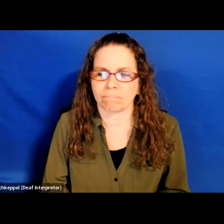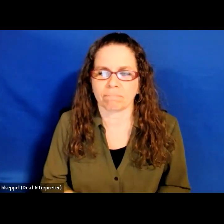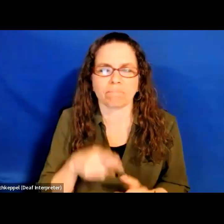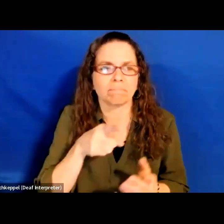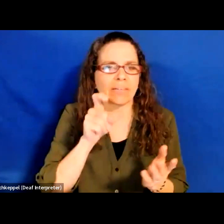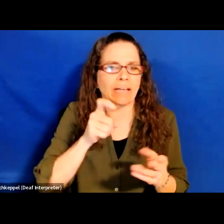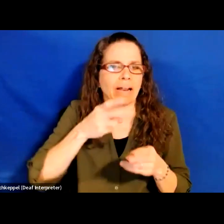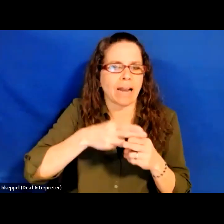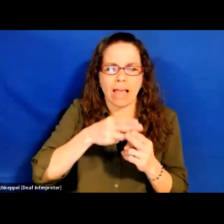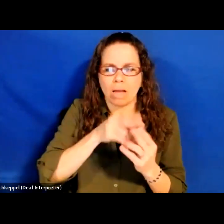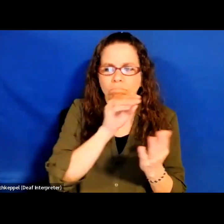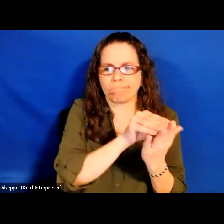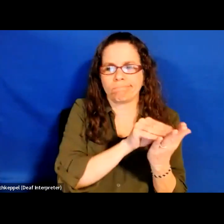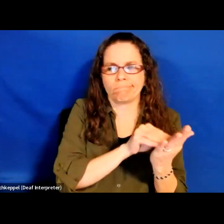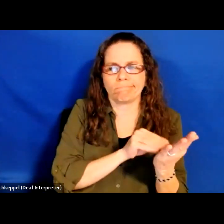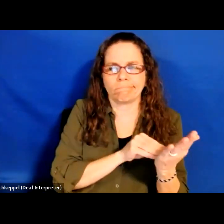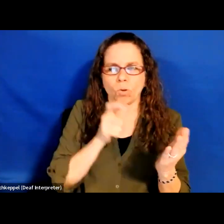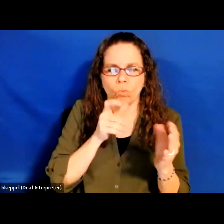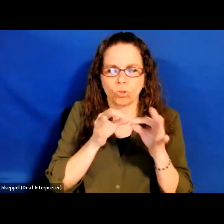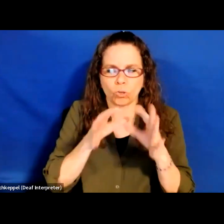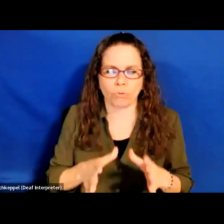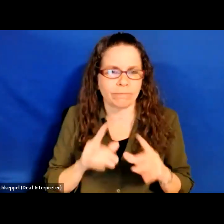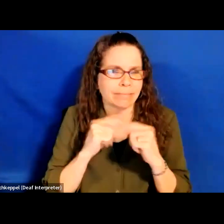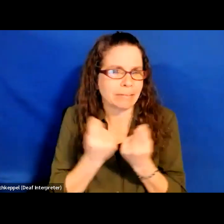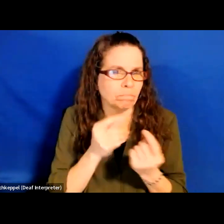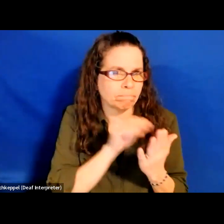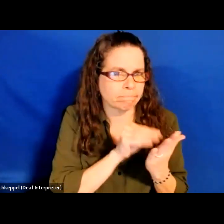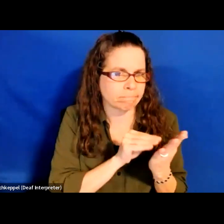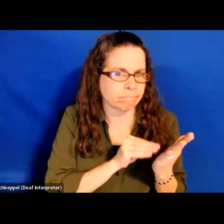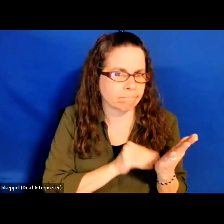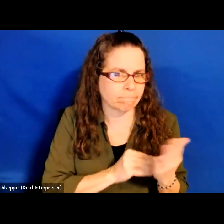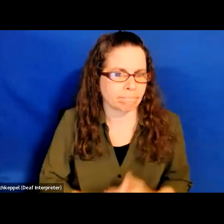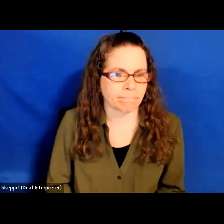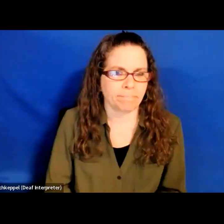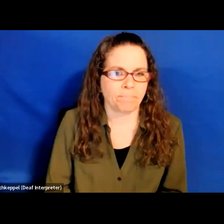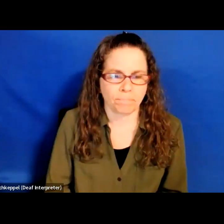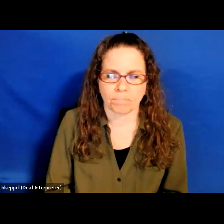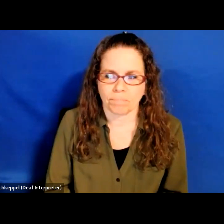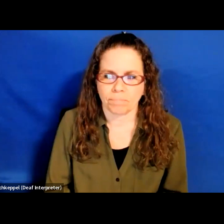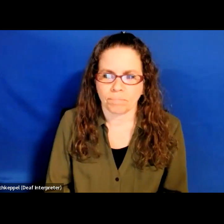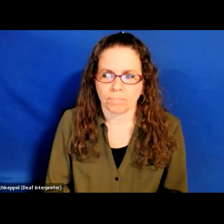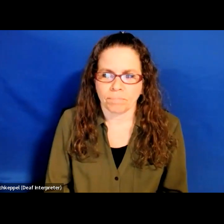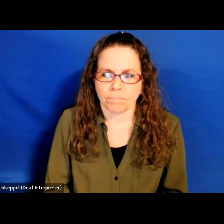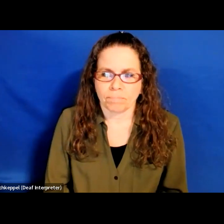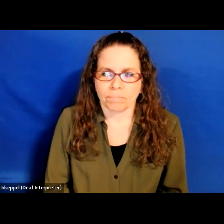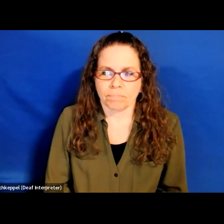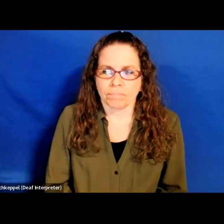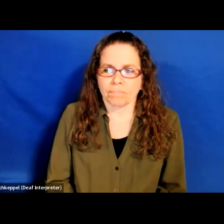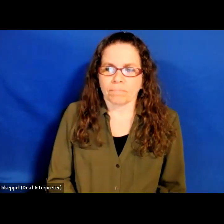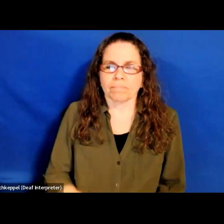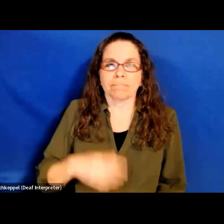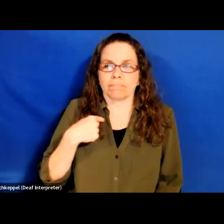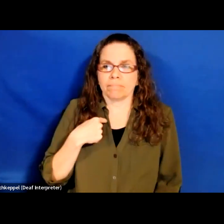Okay, well, we're still waiting for Ernest. Oh, we will. Carolyn, this is Tina. I don't think we usually have the public